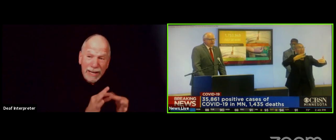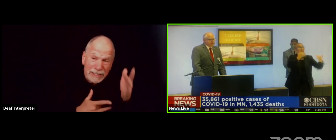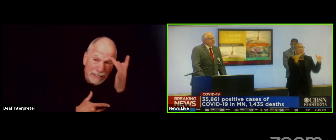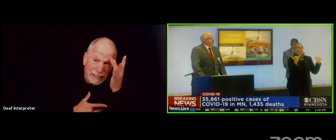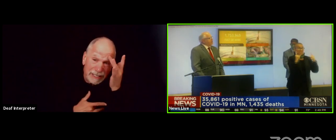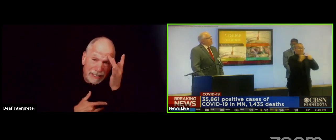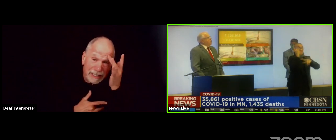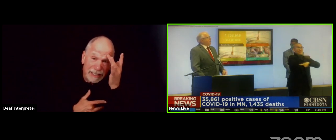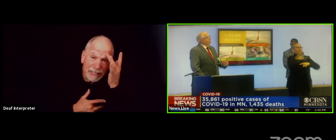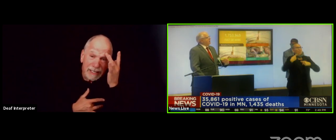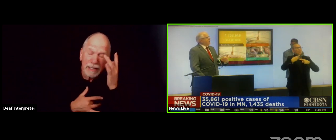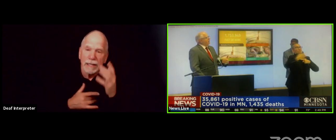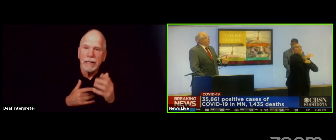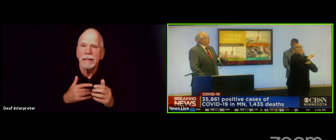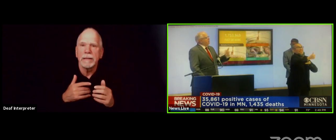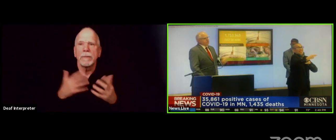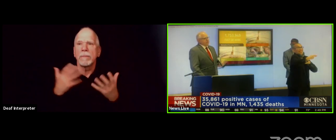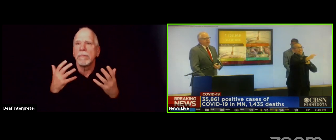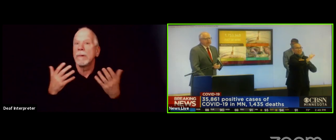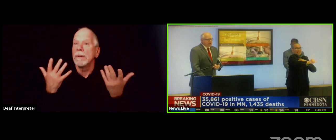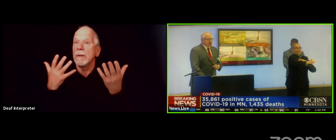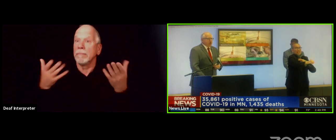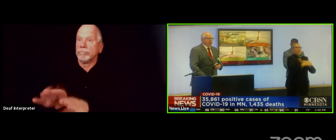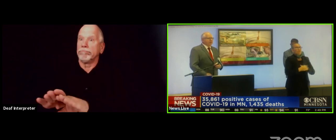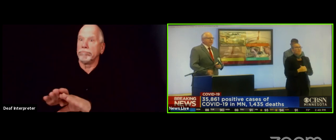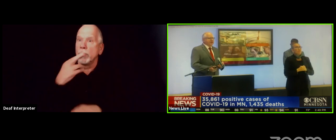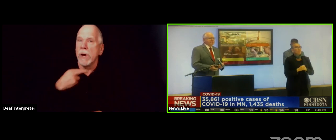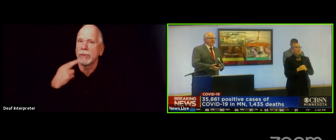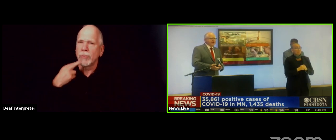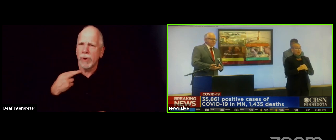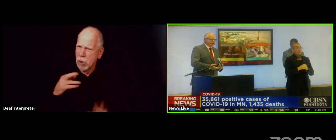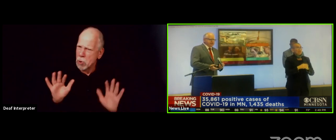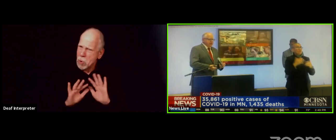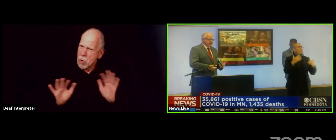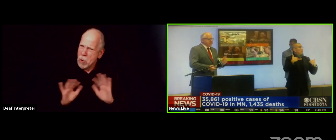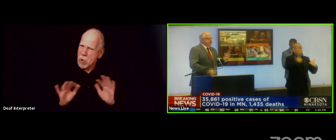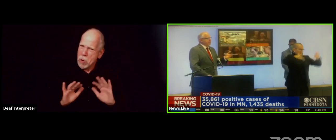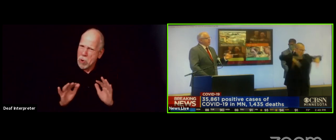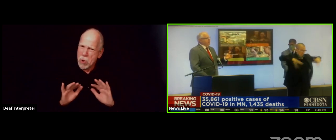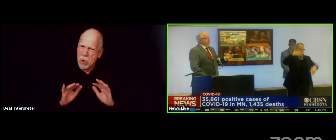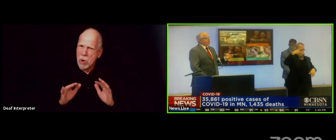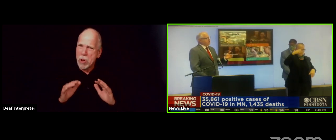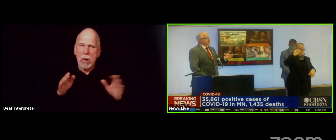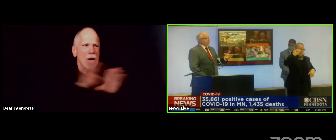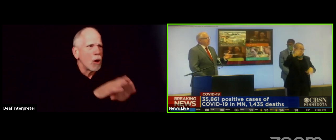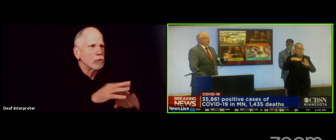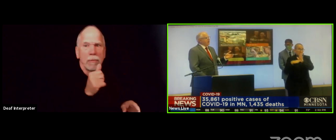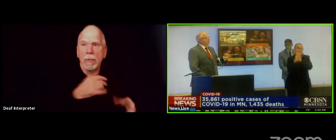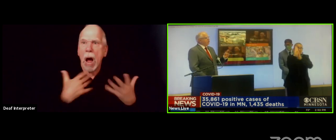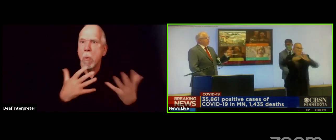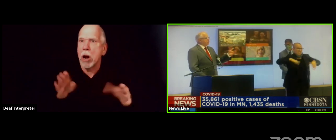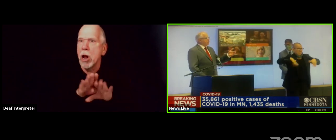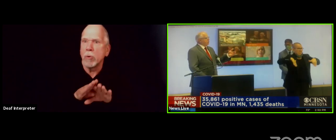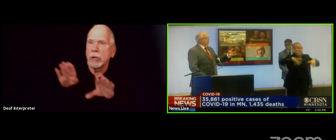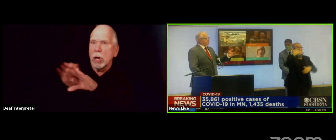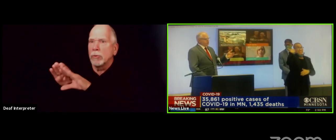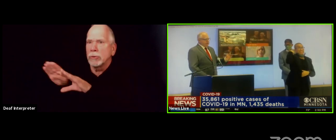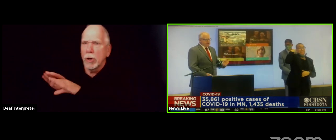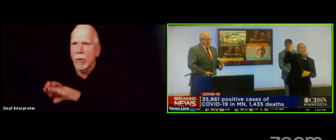the facility, the morgue, for reaching the peak. No, and the reason I say this is the same thing happened last Friday. We took a tour